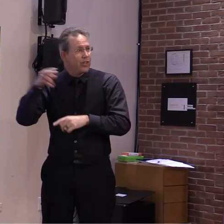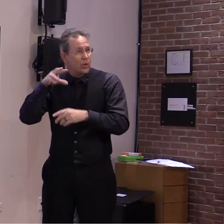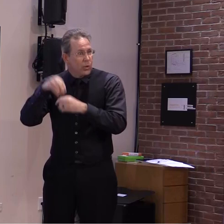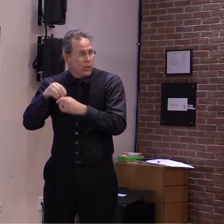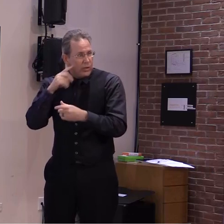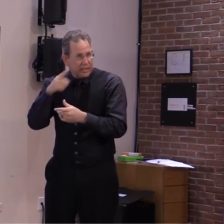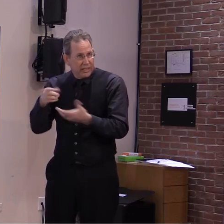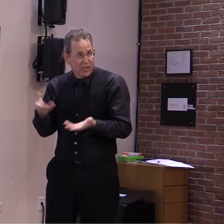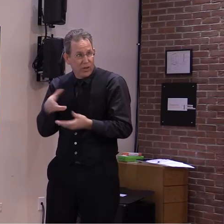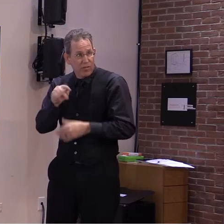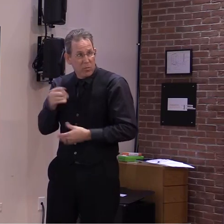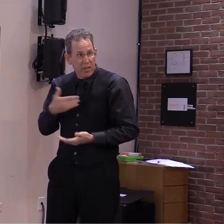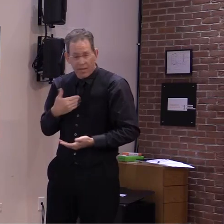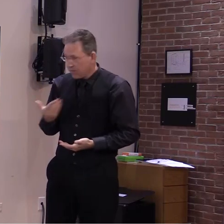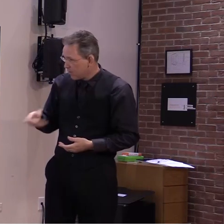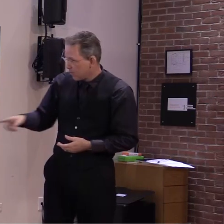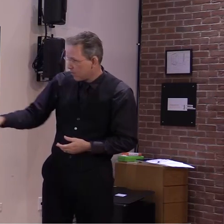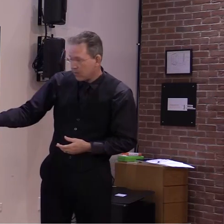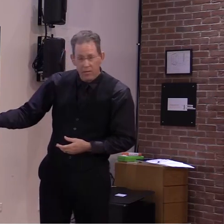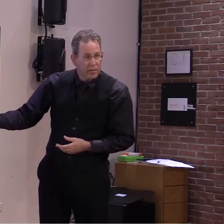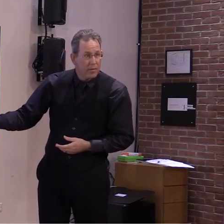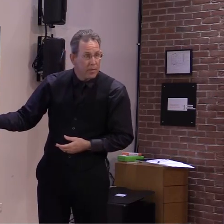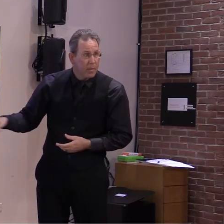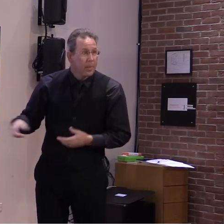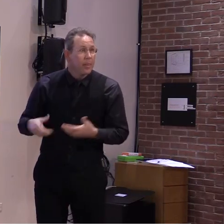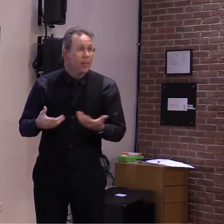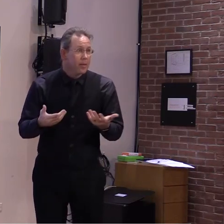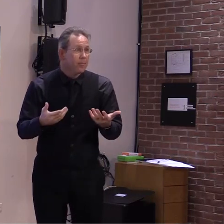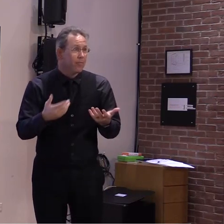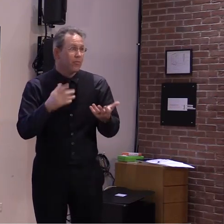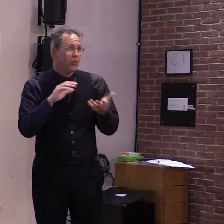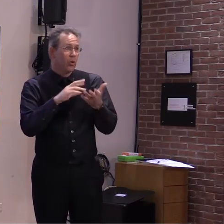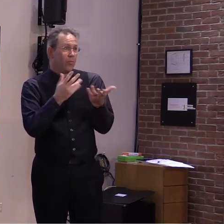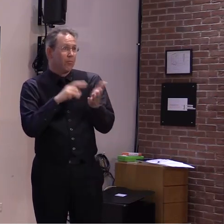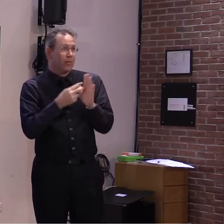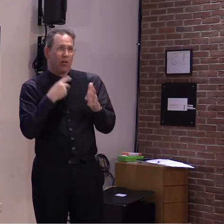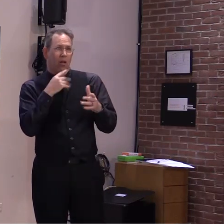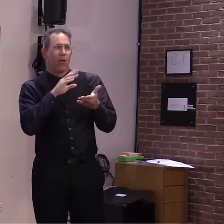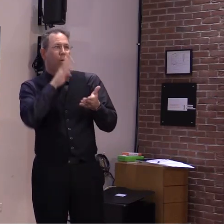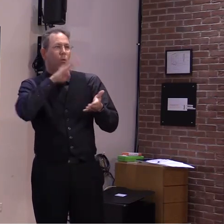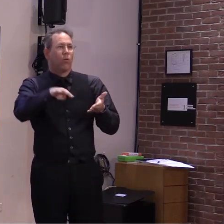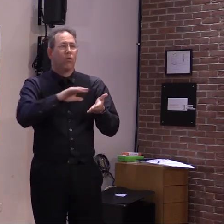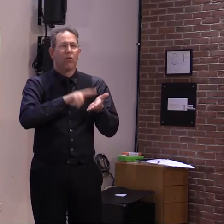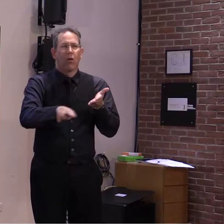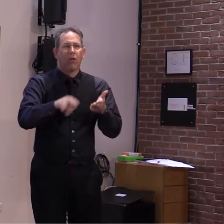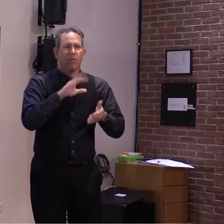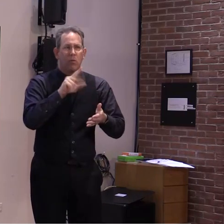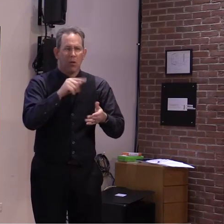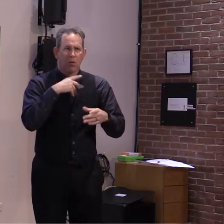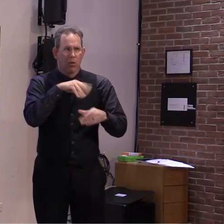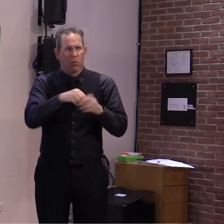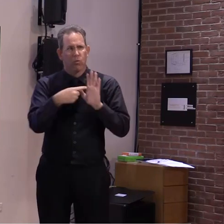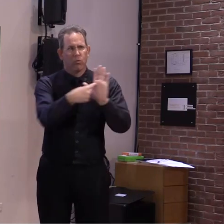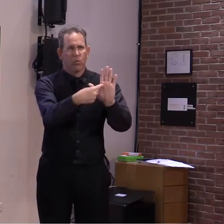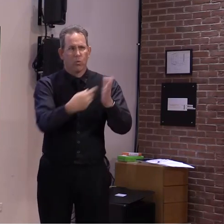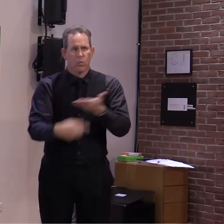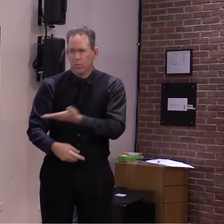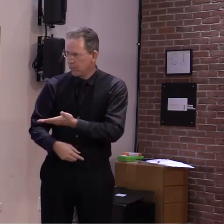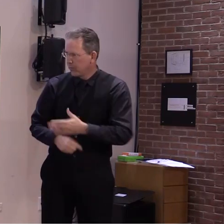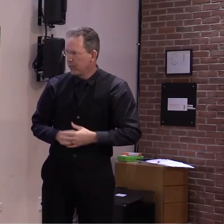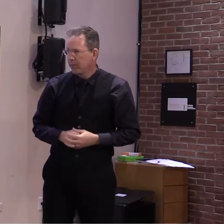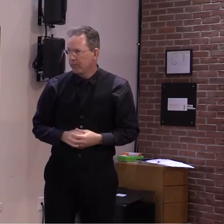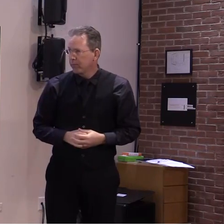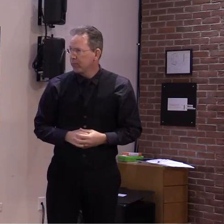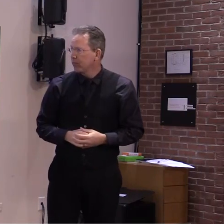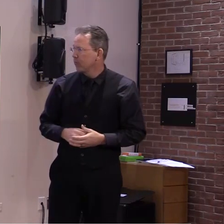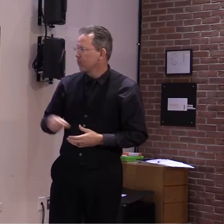Northeast and the Mid-Atlantic, including Vermont. Looking more closely at New England and New York, we see that all of the